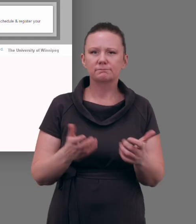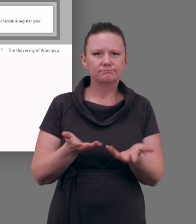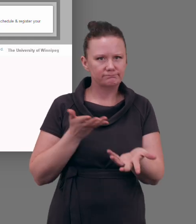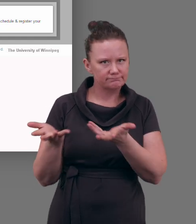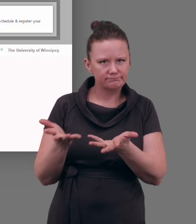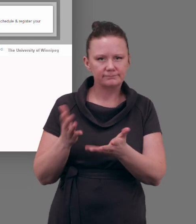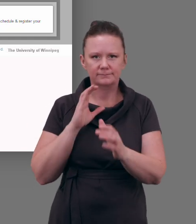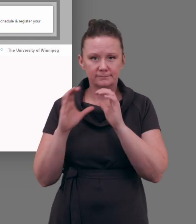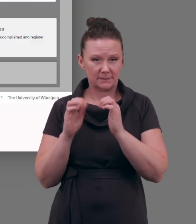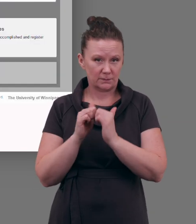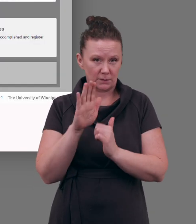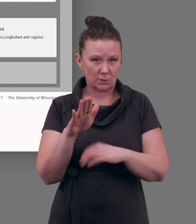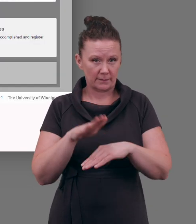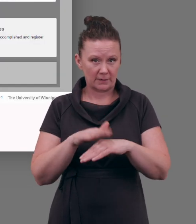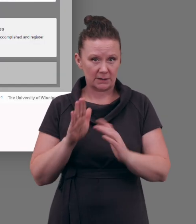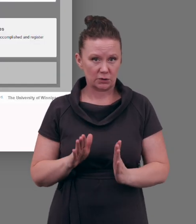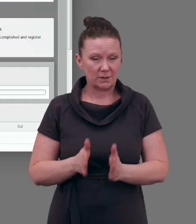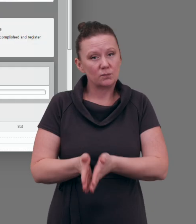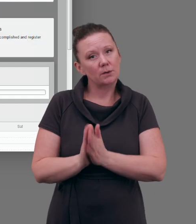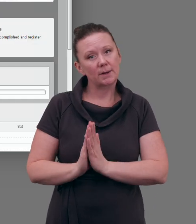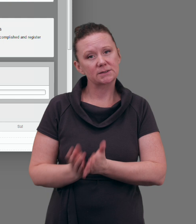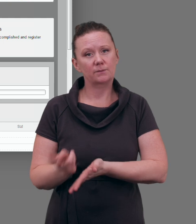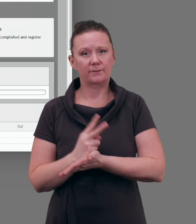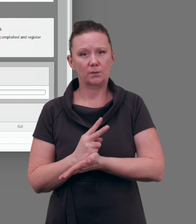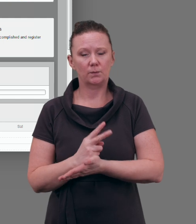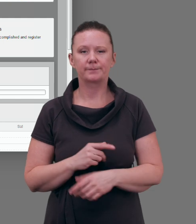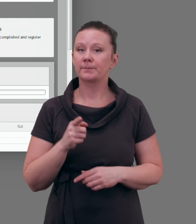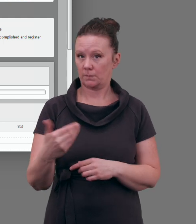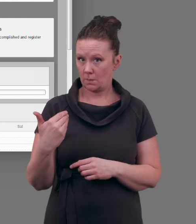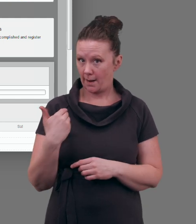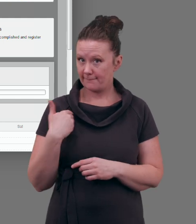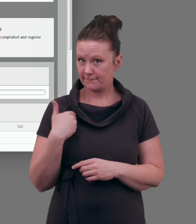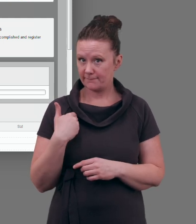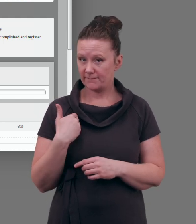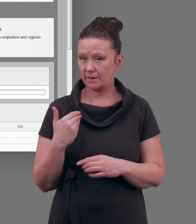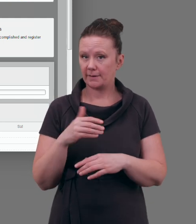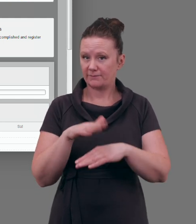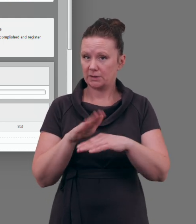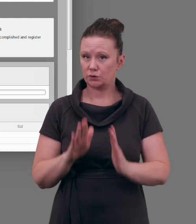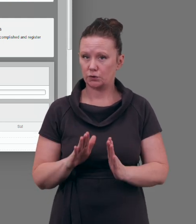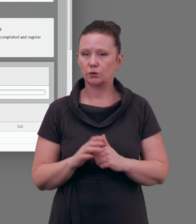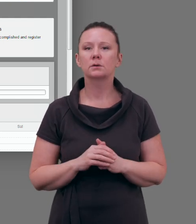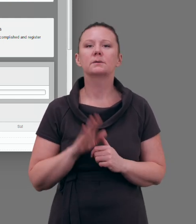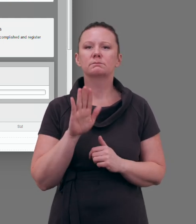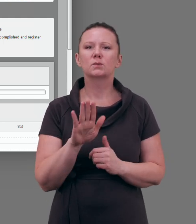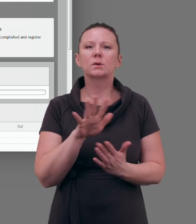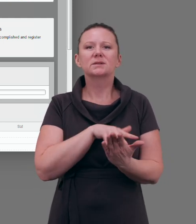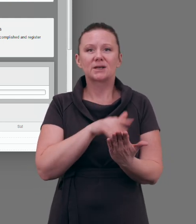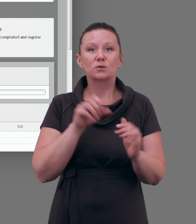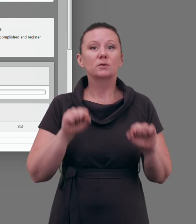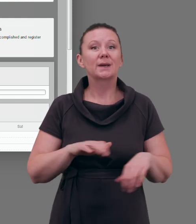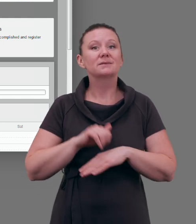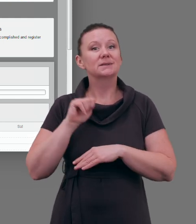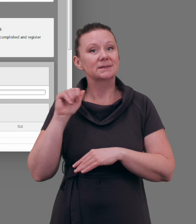your advisor. If you have an advisor assigned, you can submit your plan and schedule to your advisor by selecting